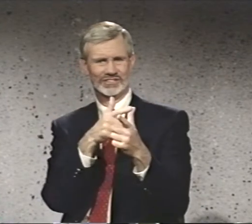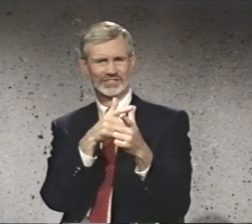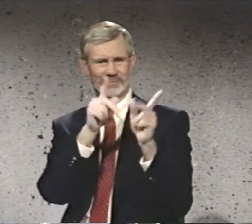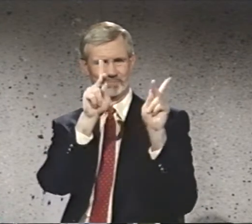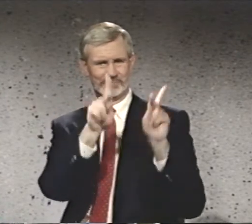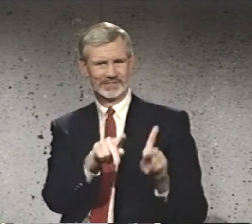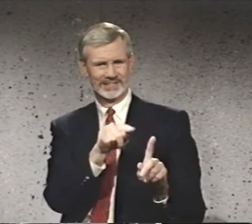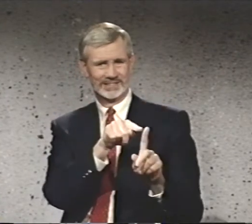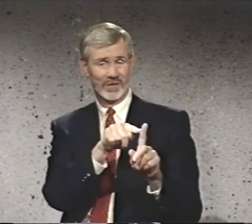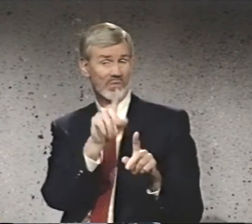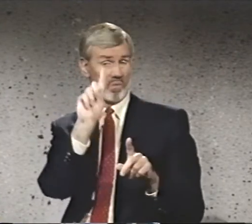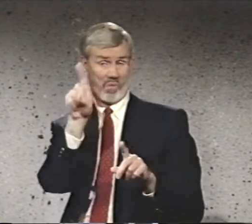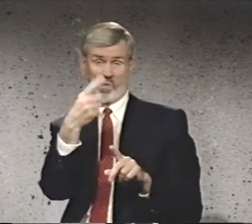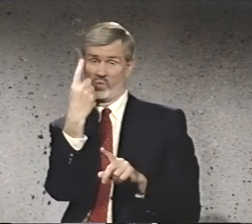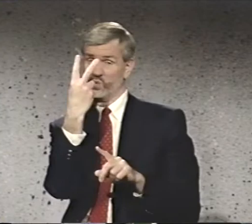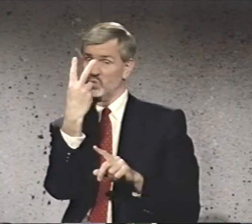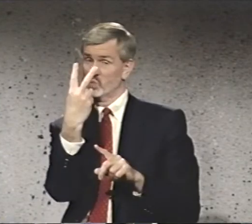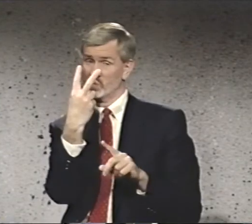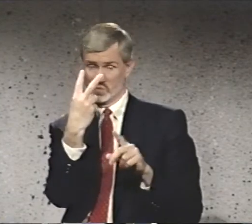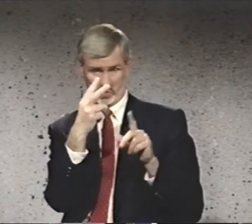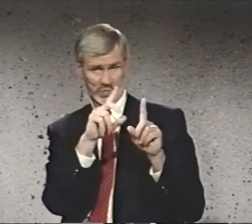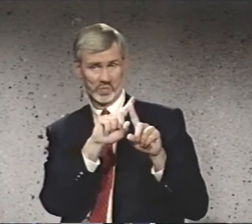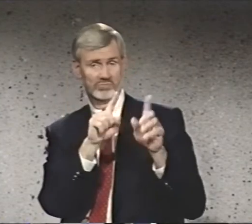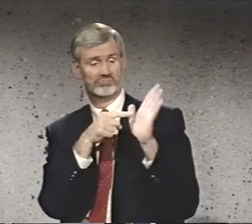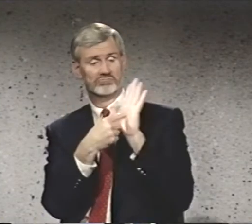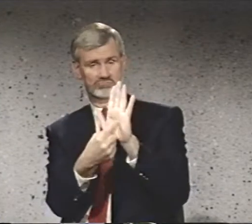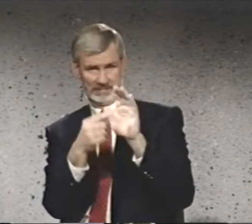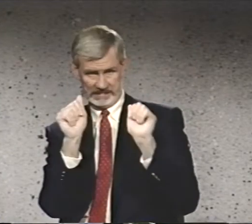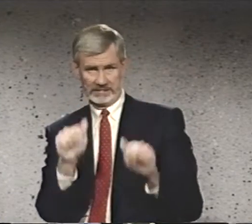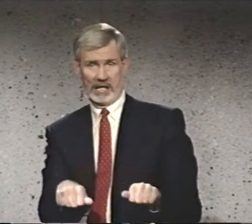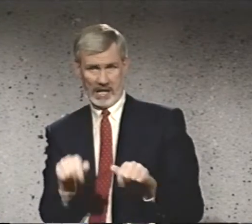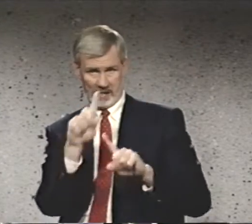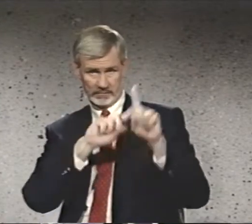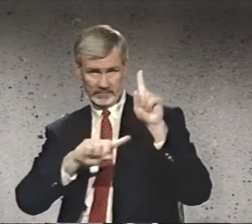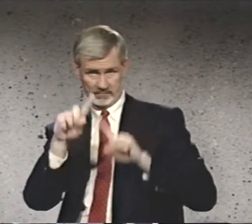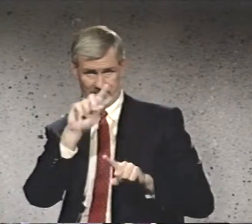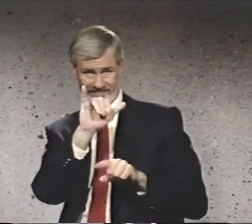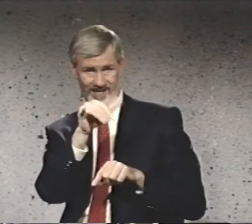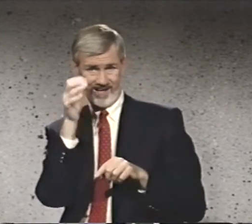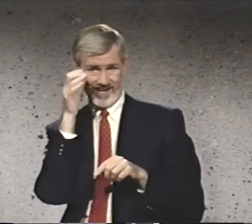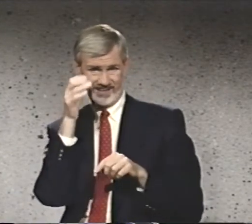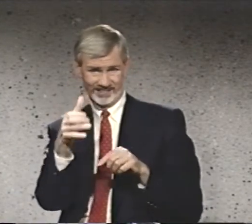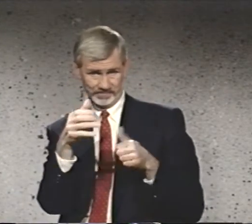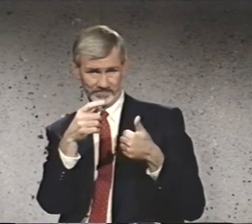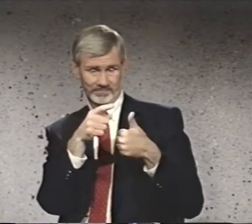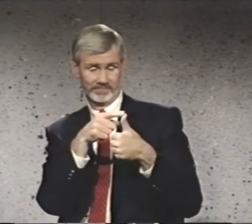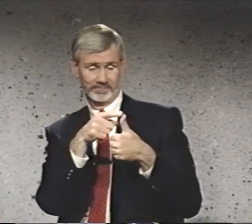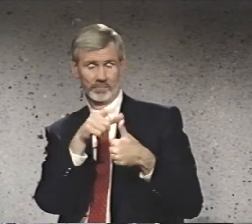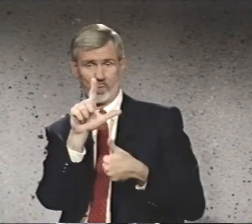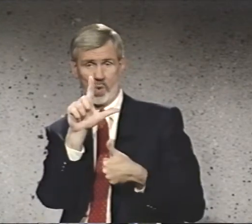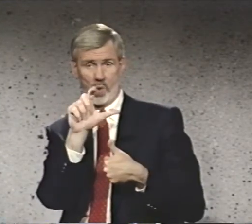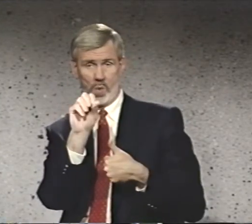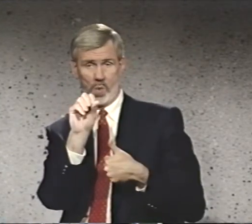in the sentence. The only two ways to sign that concept in sign language are